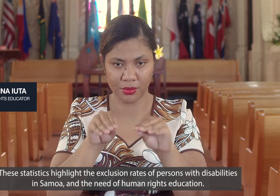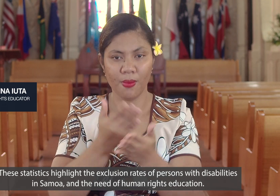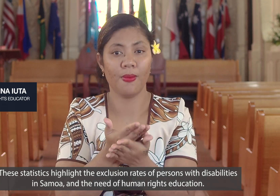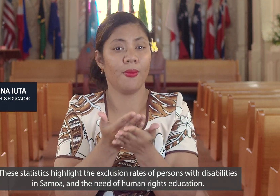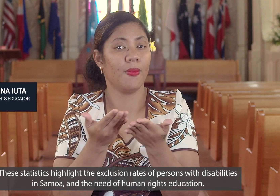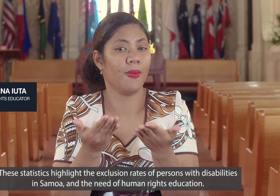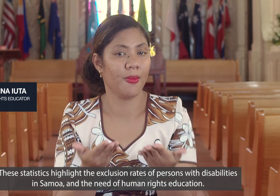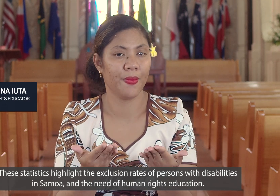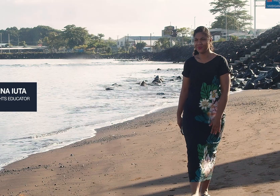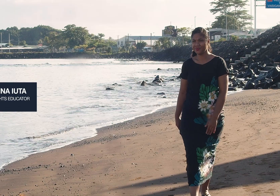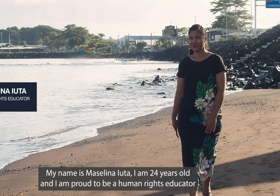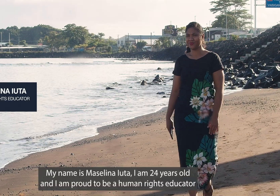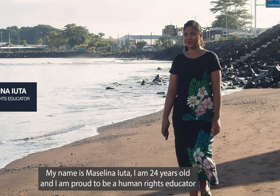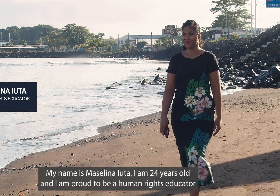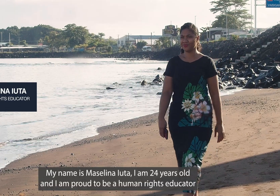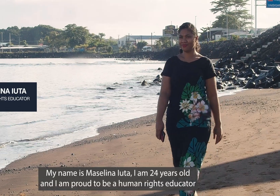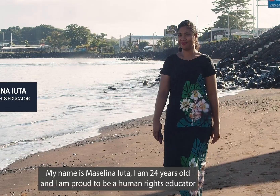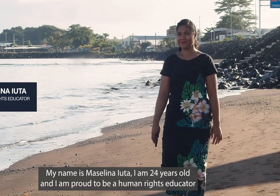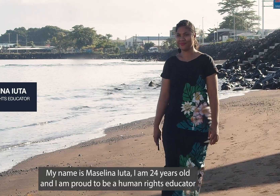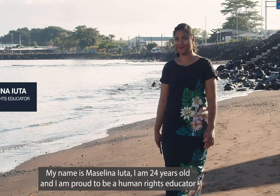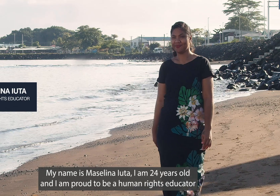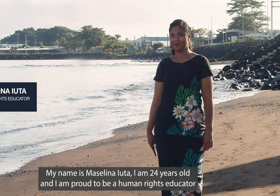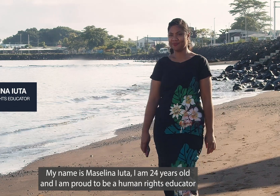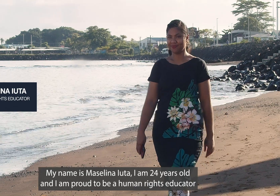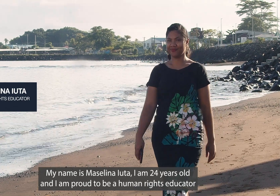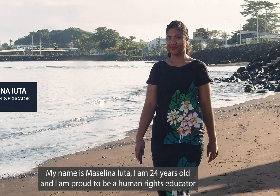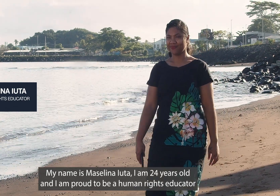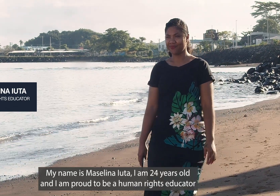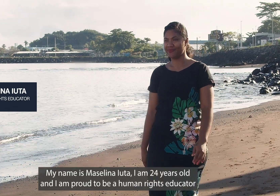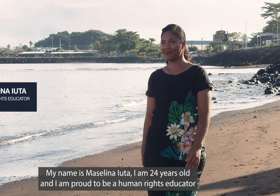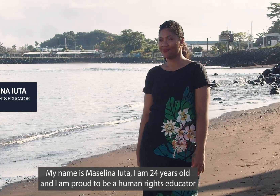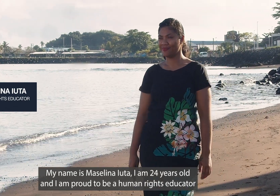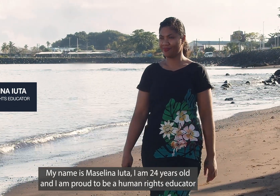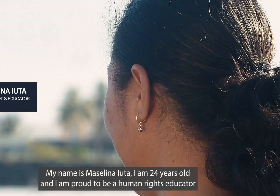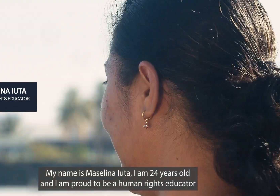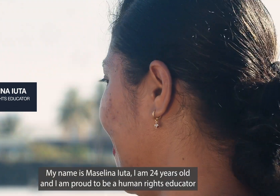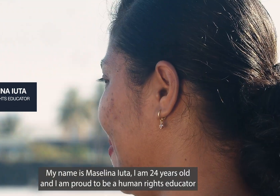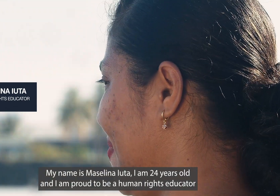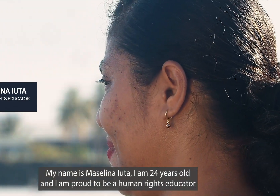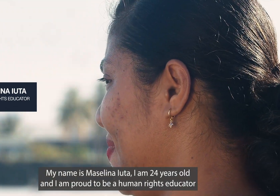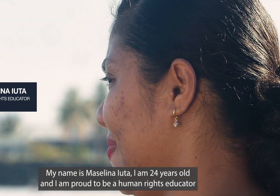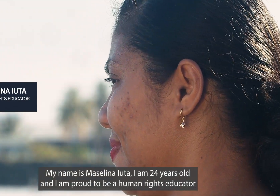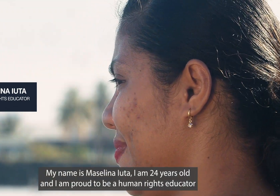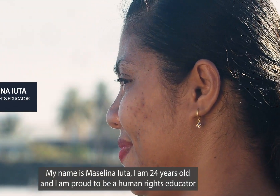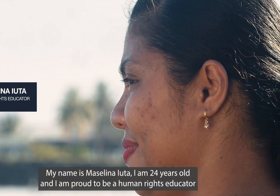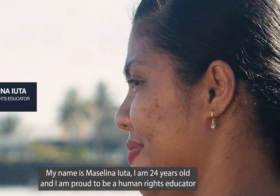education. My name is Maselina Iuta. I am 24 years old and I am proud to be a human